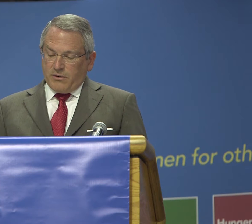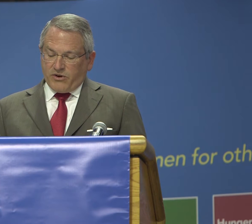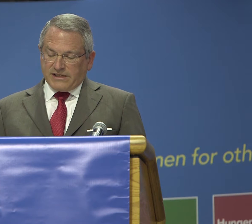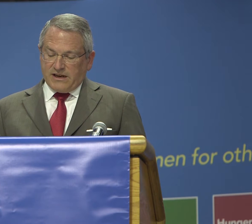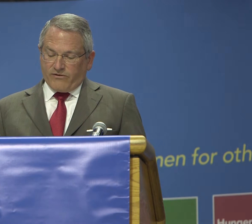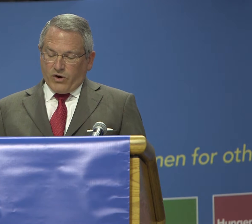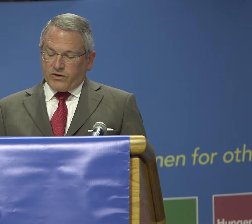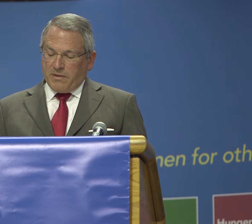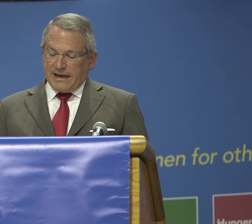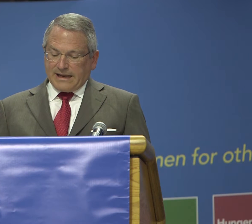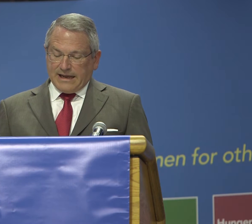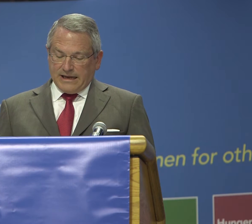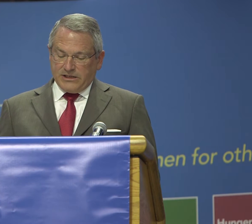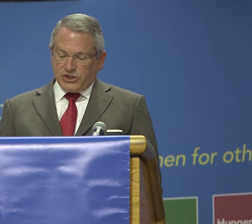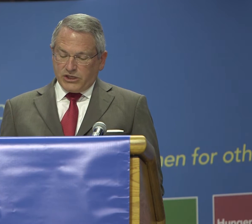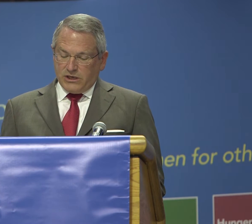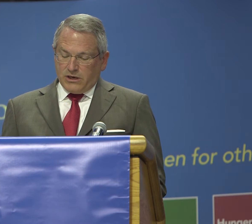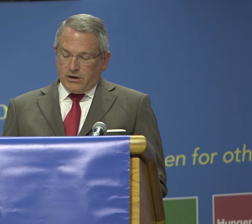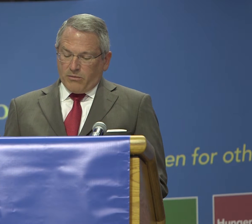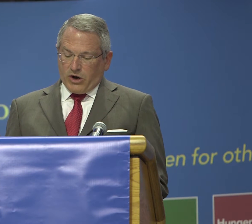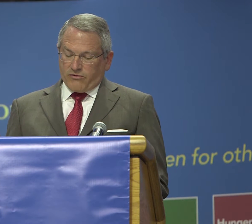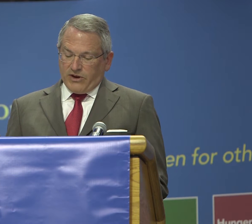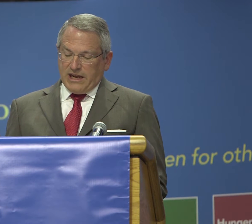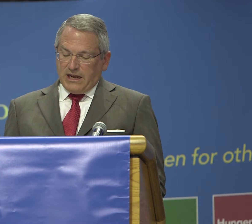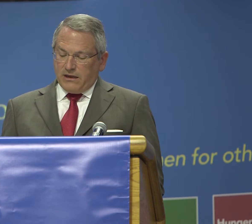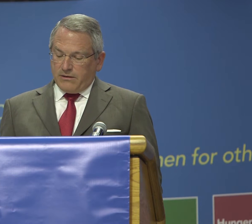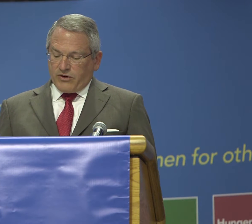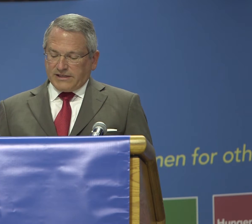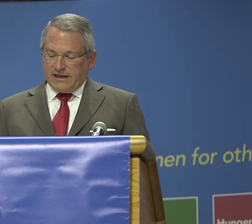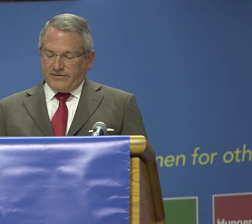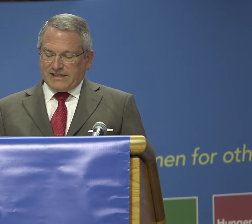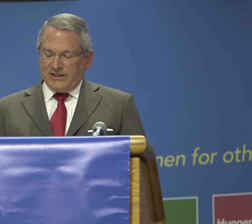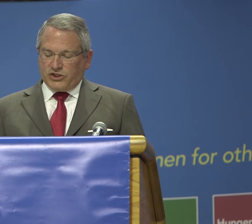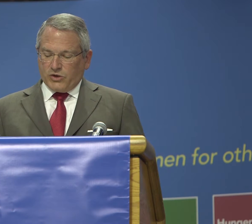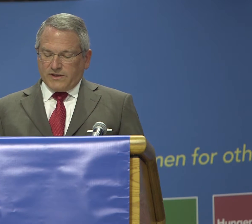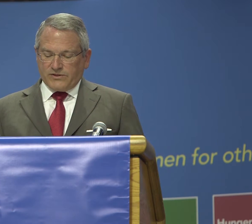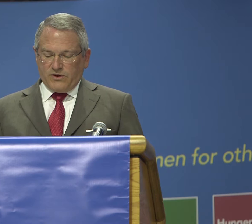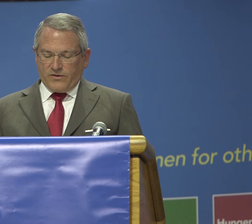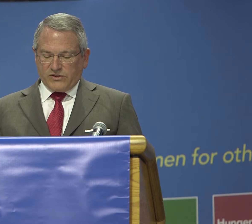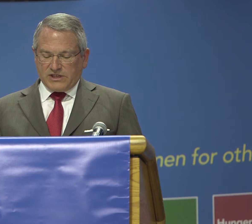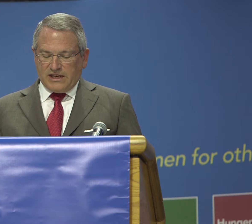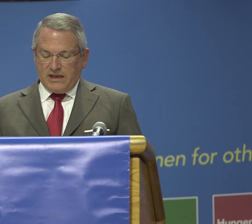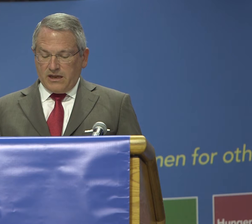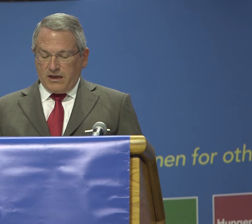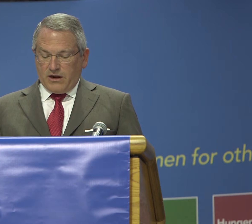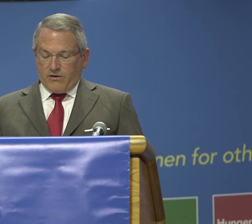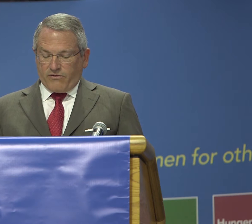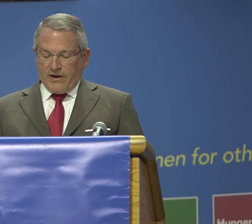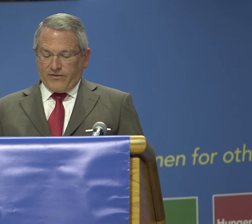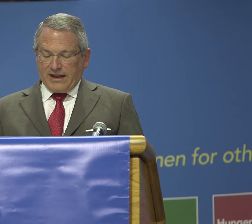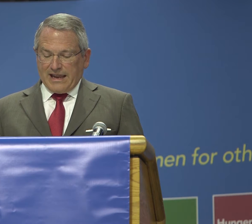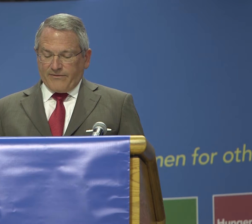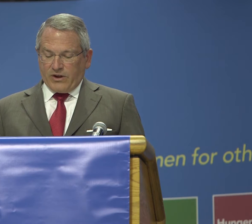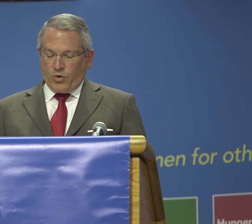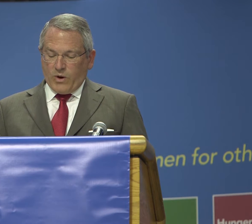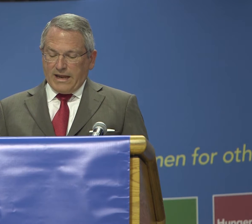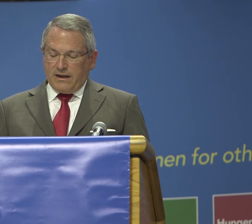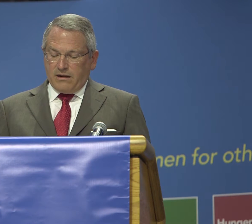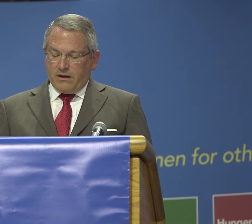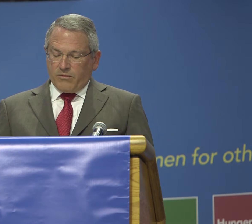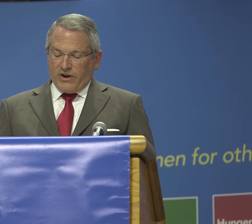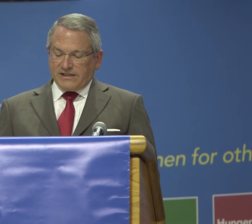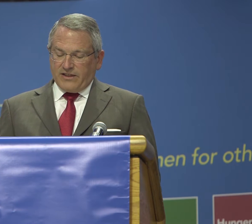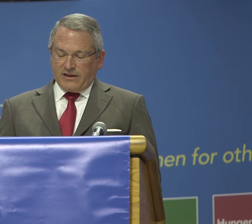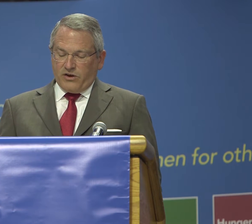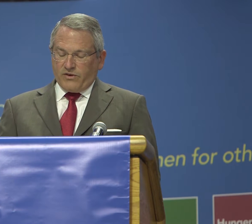Hirsch, president of Rosemont College, Mark Reed, president of St. Joseph's University, Reverend Kevin